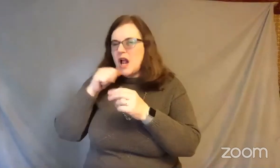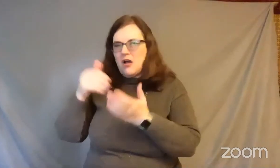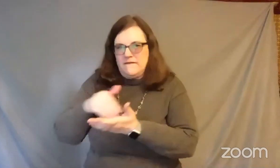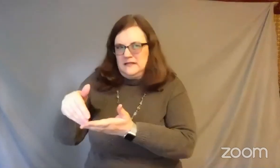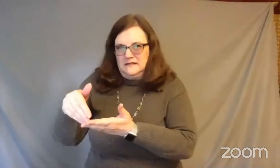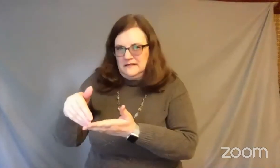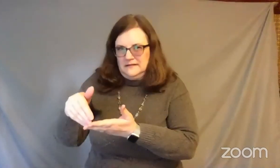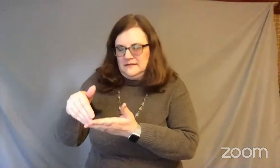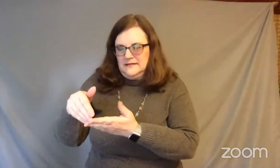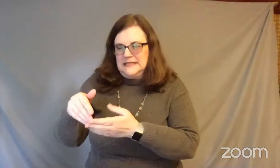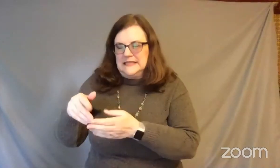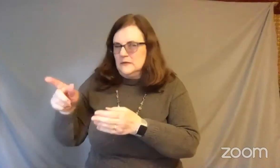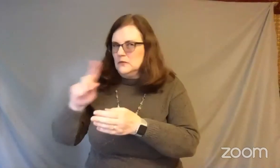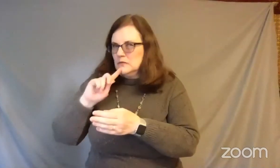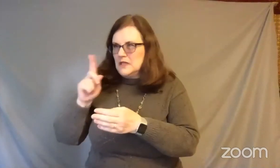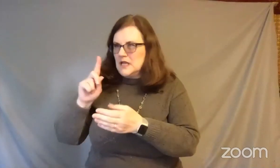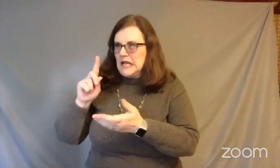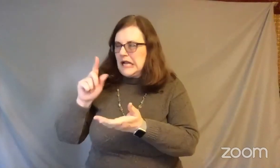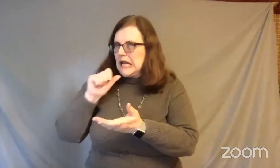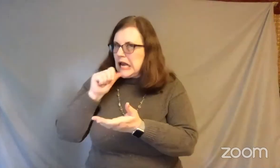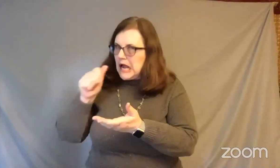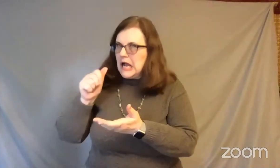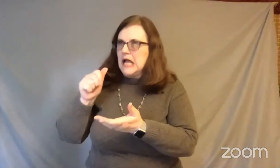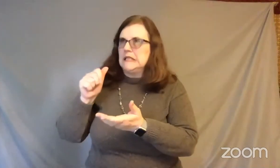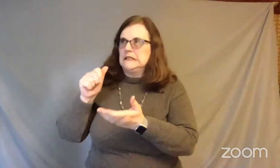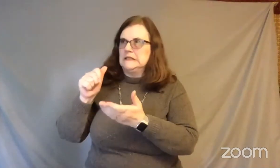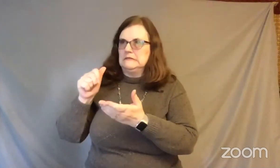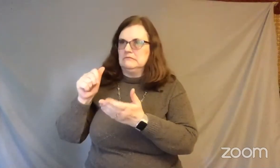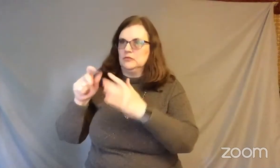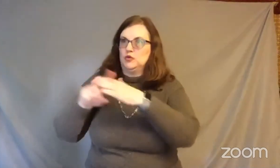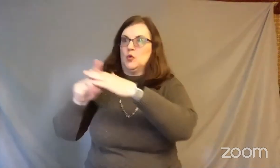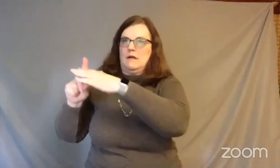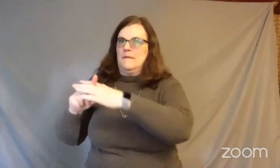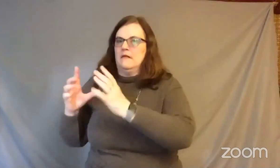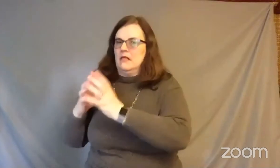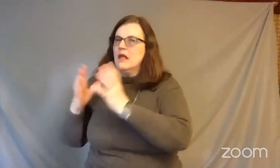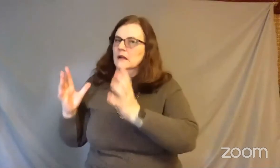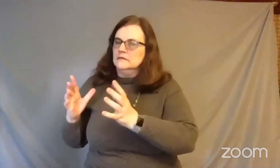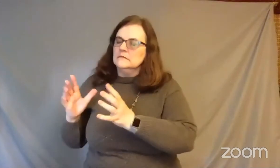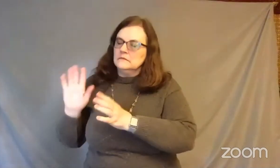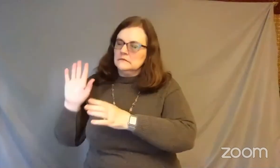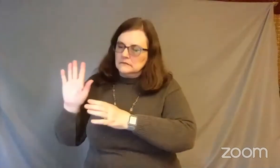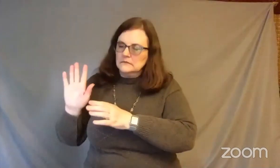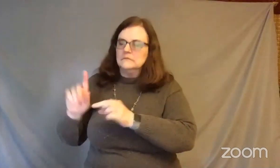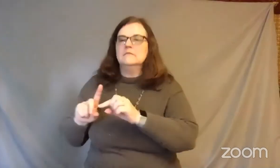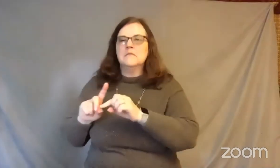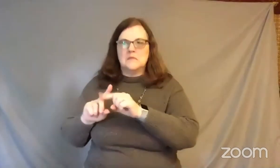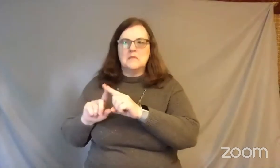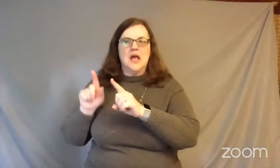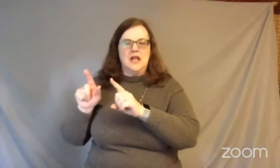he or she. The third person occurs less frequently in our data.